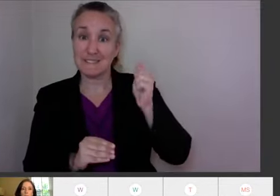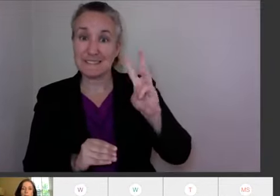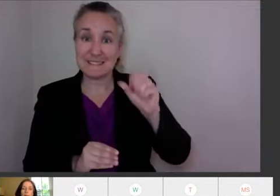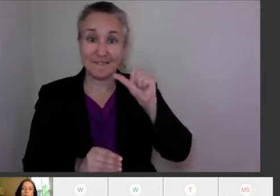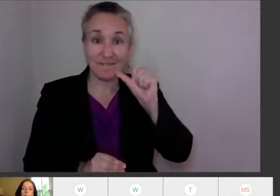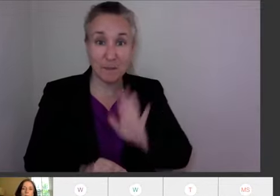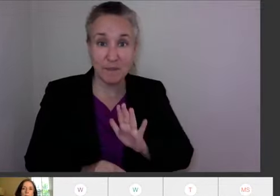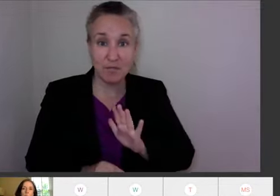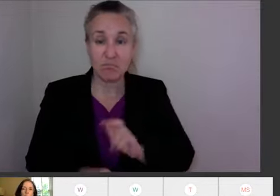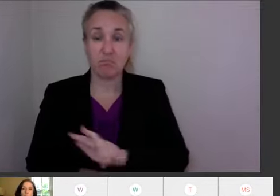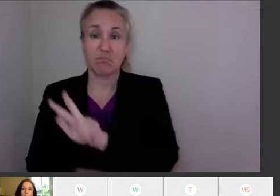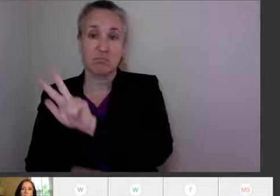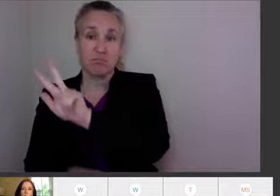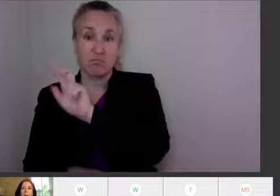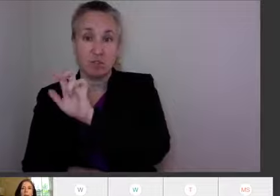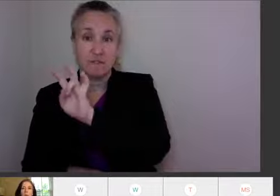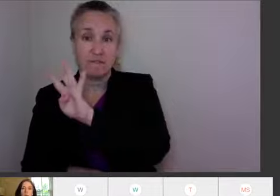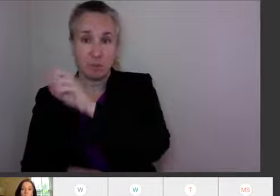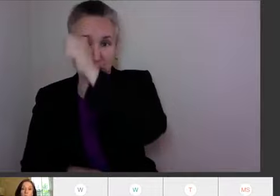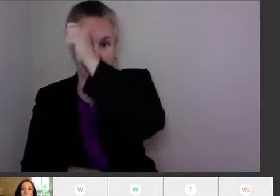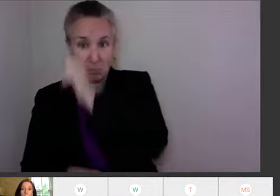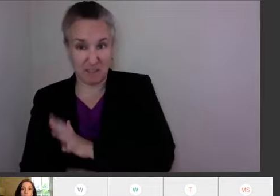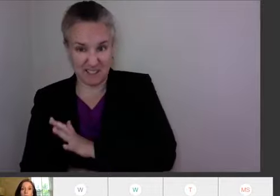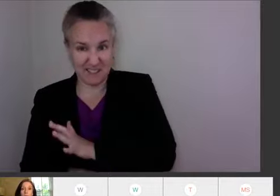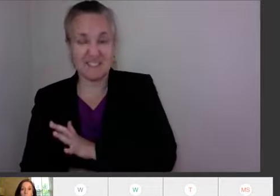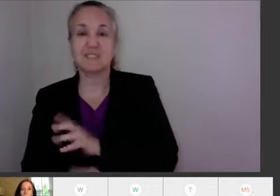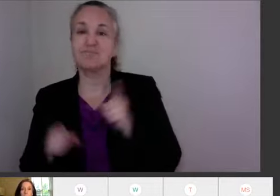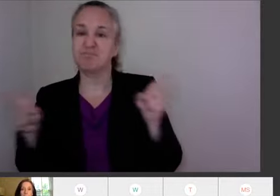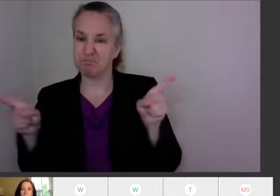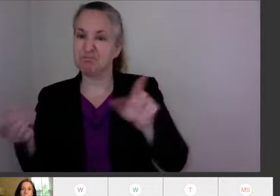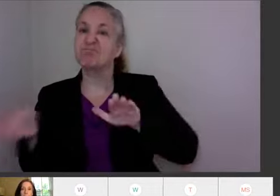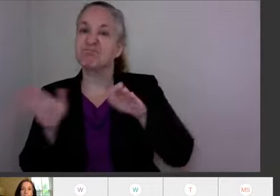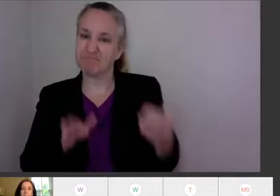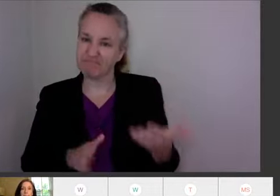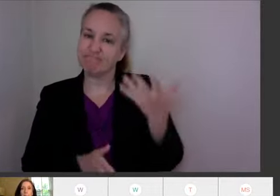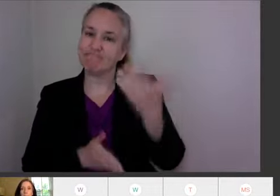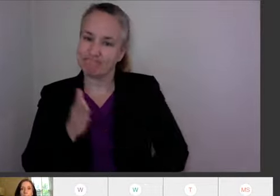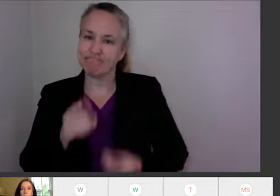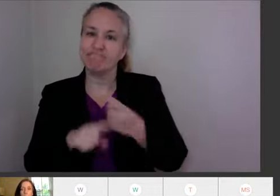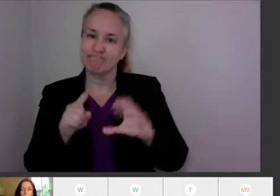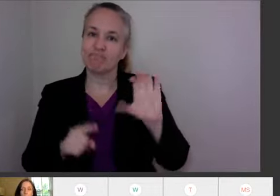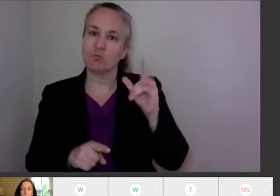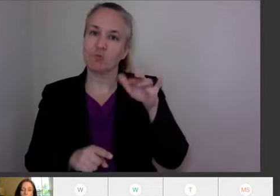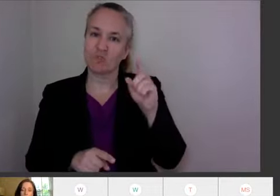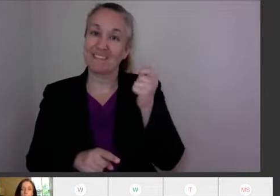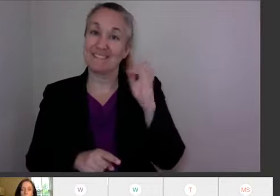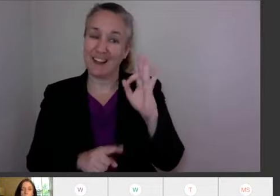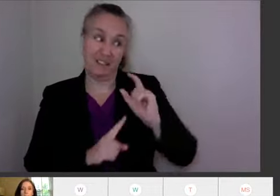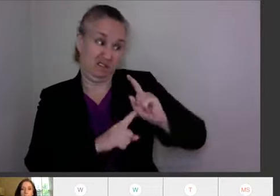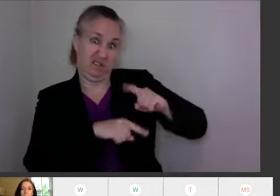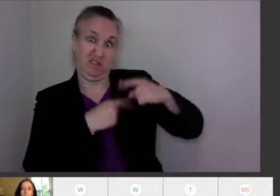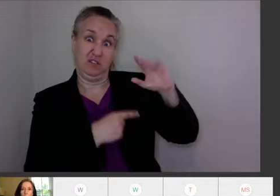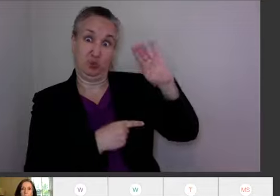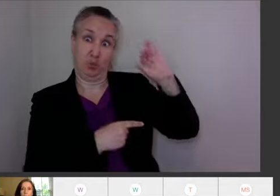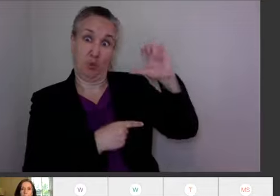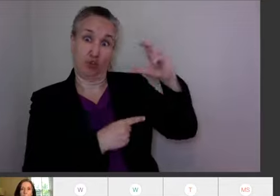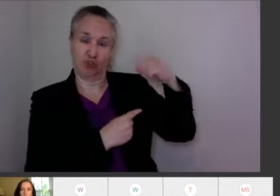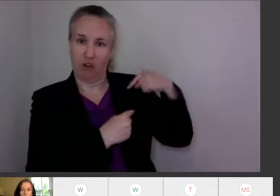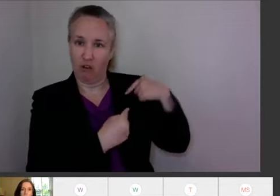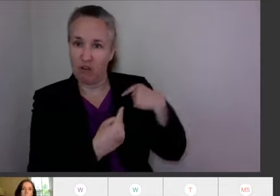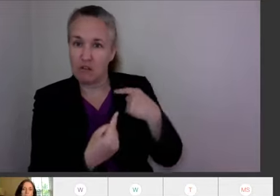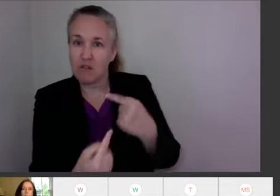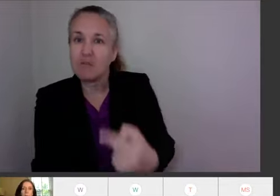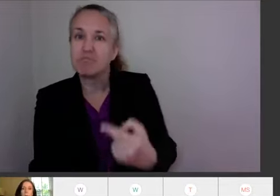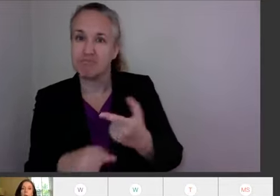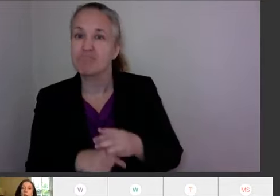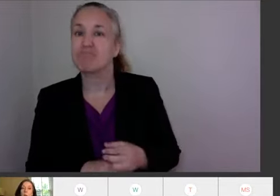and 374 males lose their life to COVID-19 since the pandemic began here in the